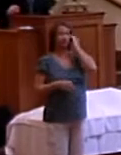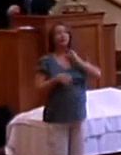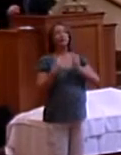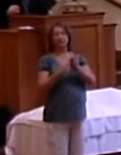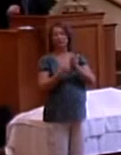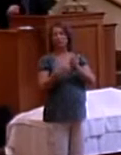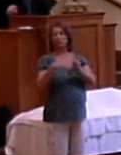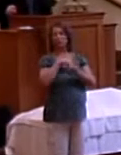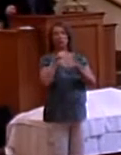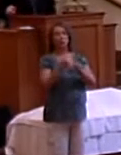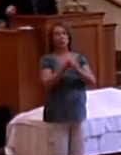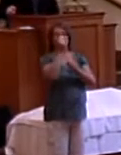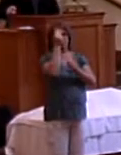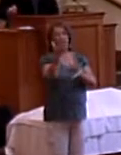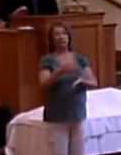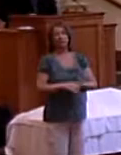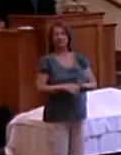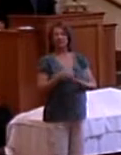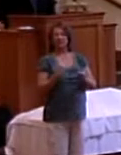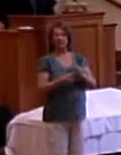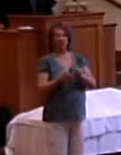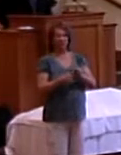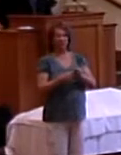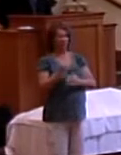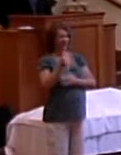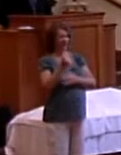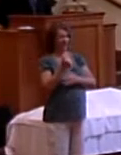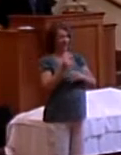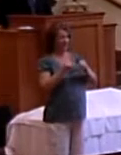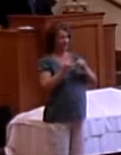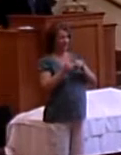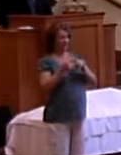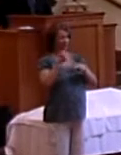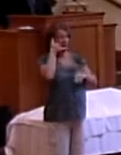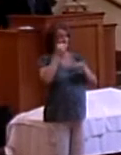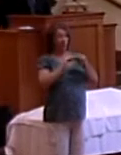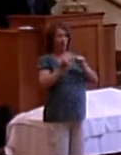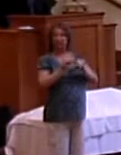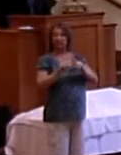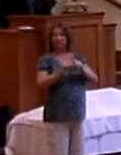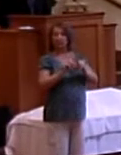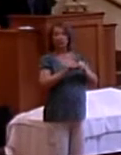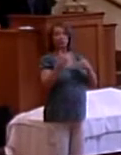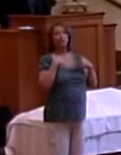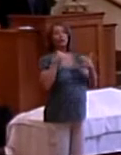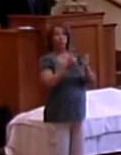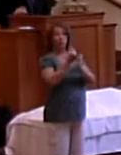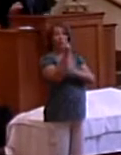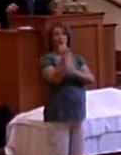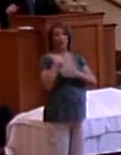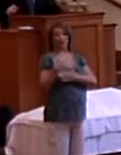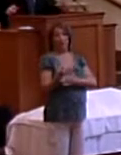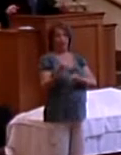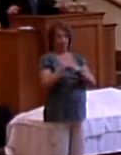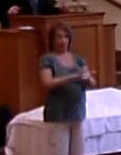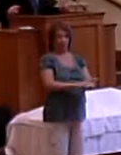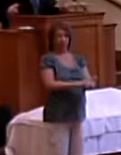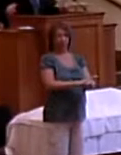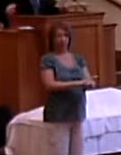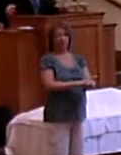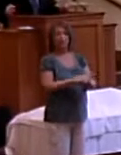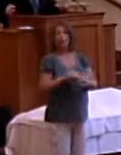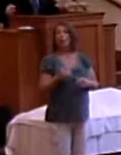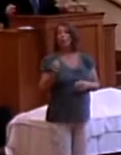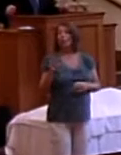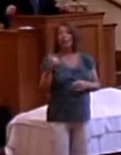to 10 phone numbers that are different now. So if you have a new phone number, you'd like to put a different phone number on the one call now, or if